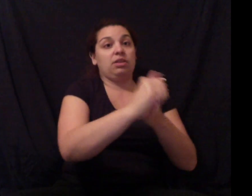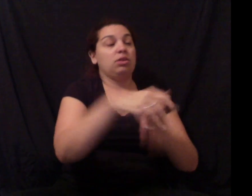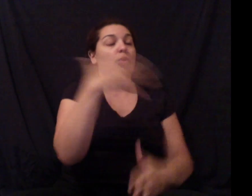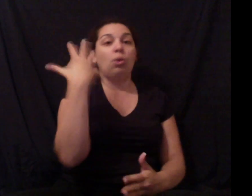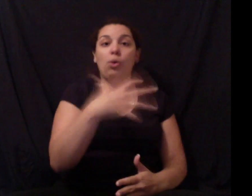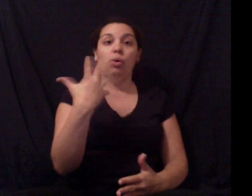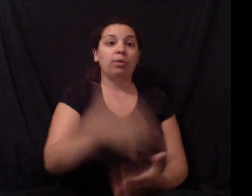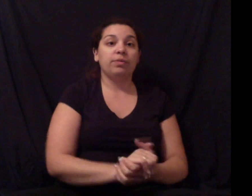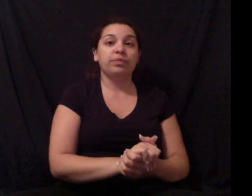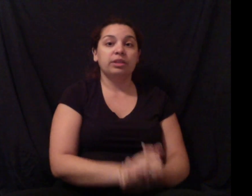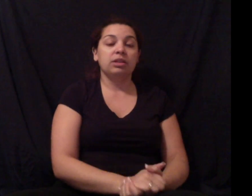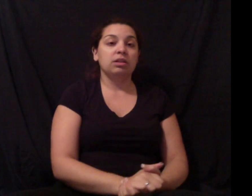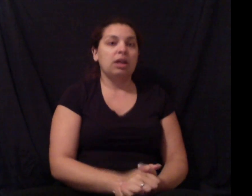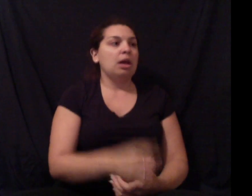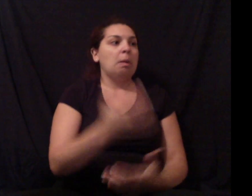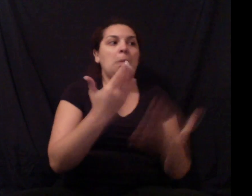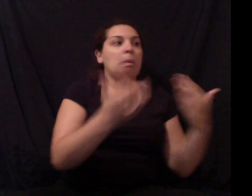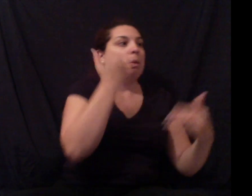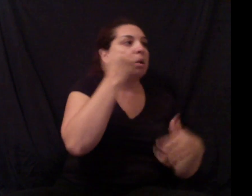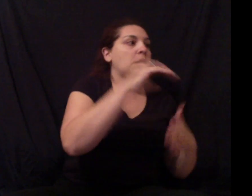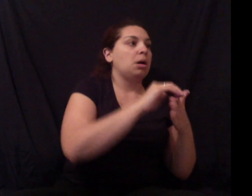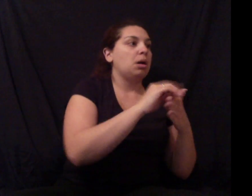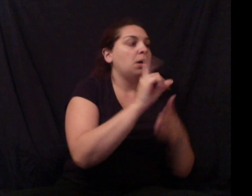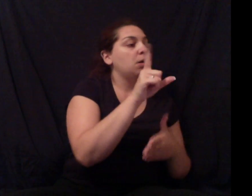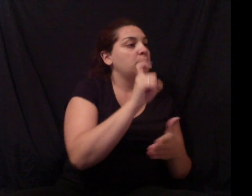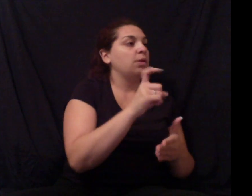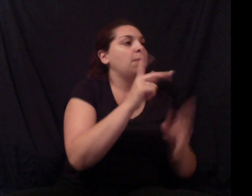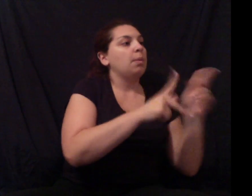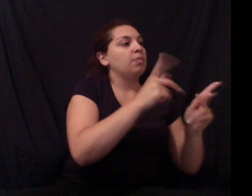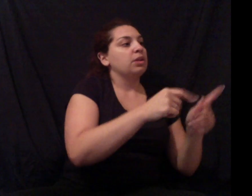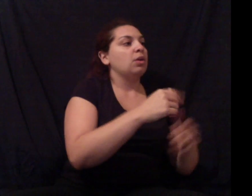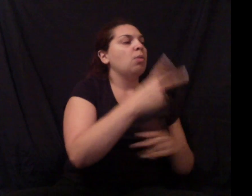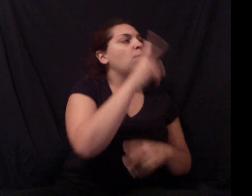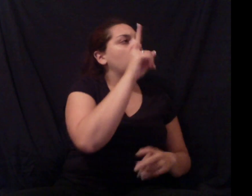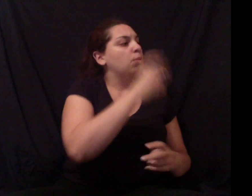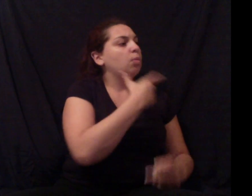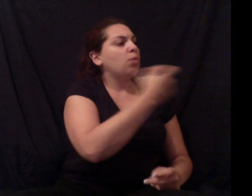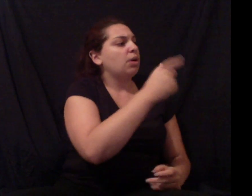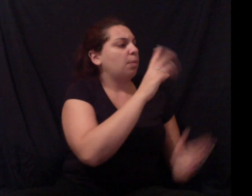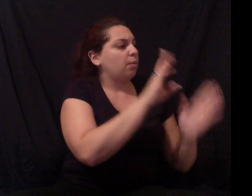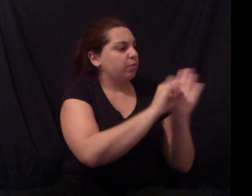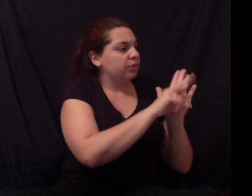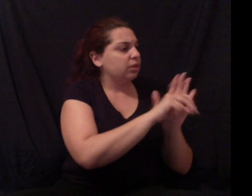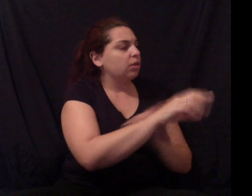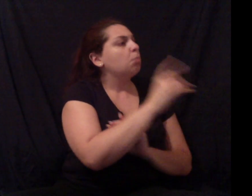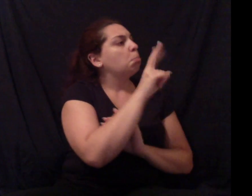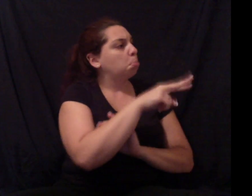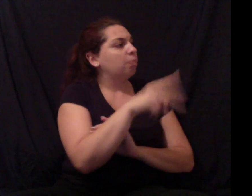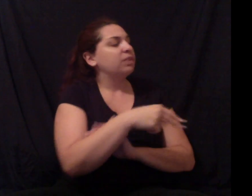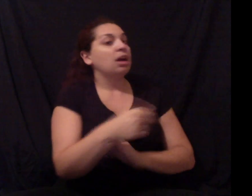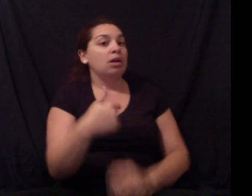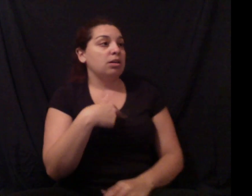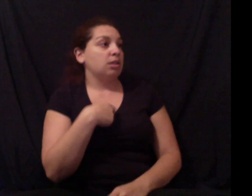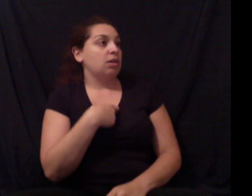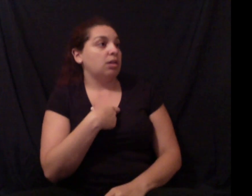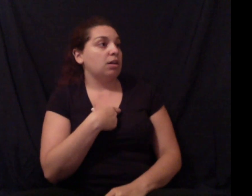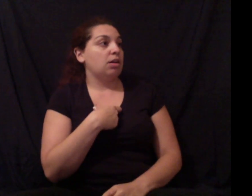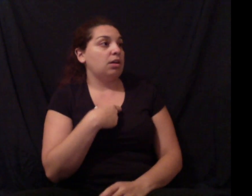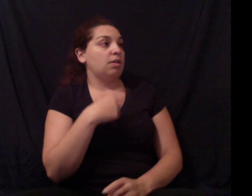Cause I was like, man, maybe if 100 people will eventually watch my videos, that'd be pretty cool. Maybe I'll have enough inspiration to keep doing stuff and